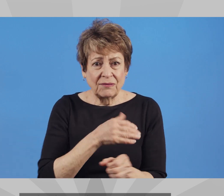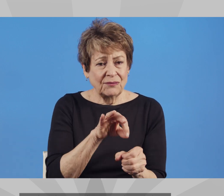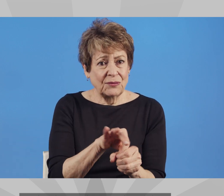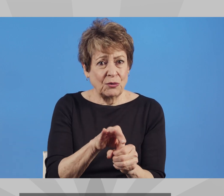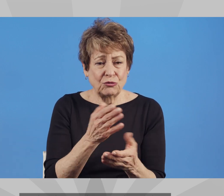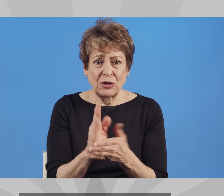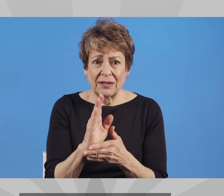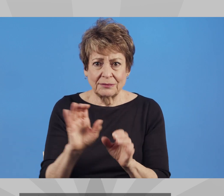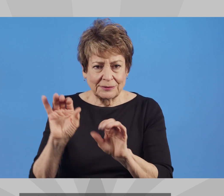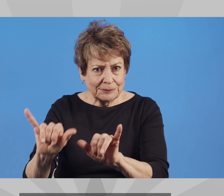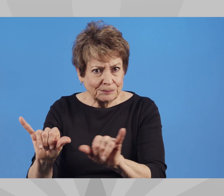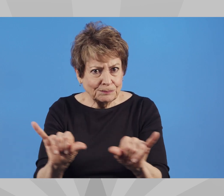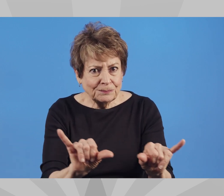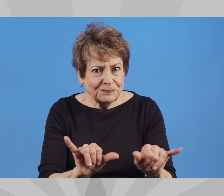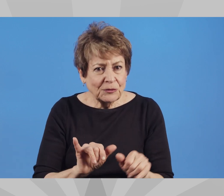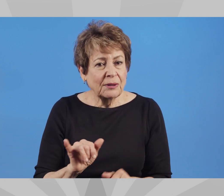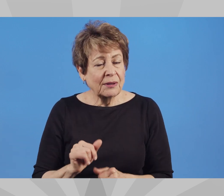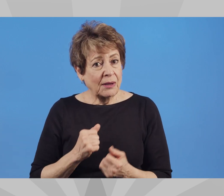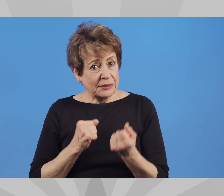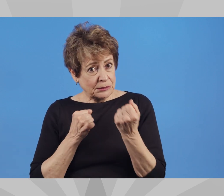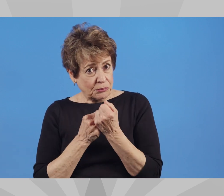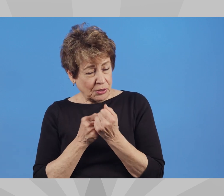and safeguard our voting rights.